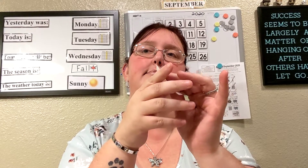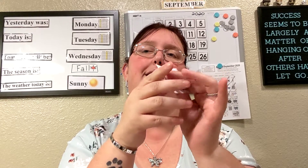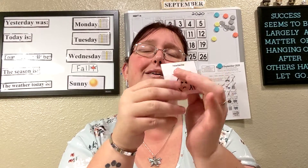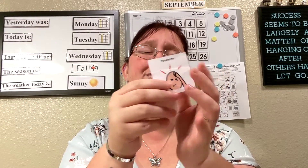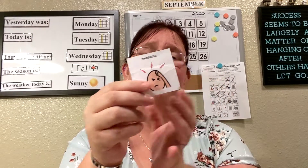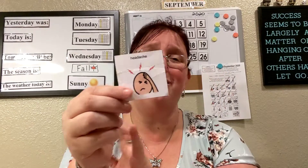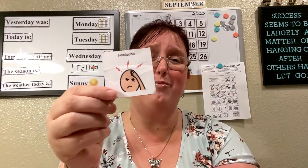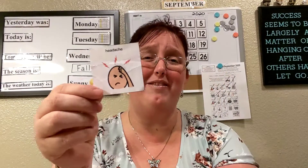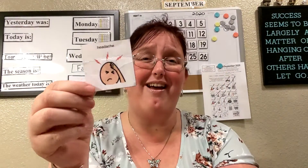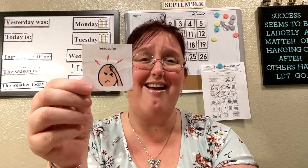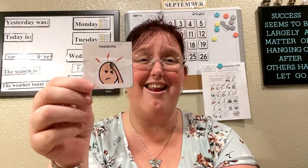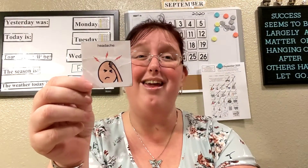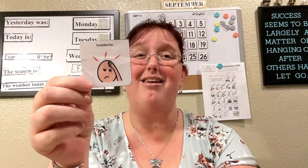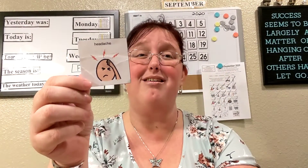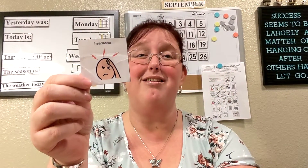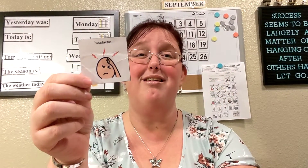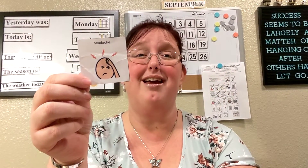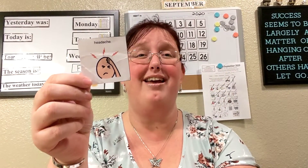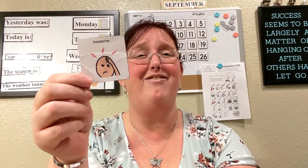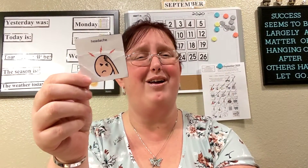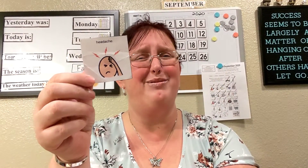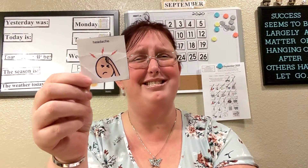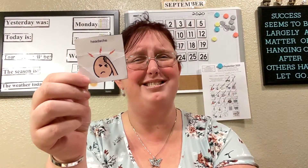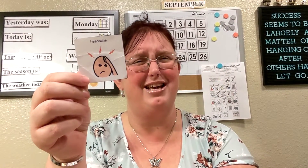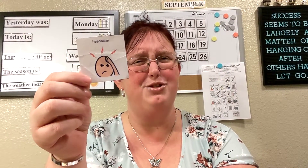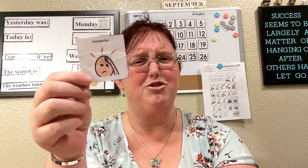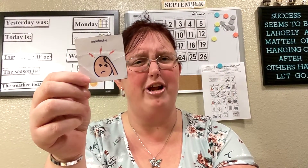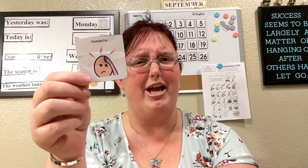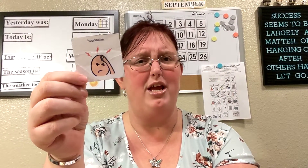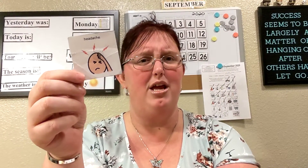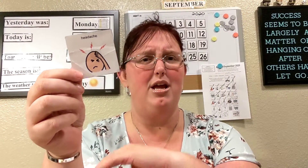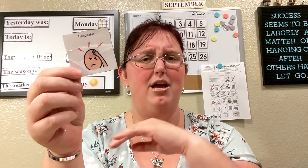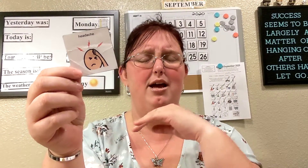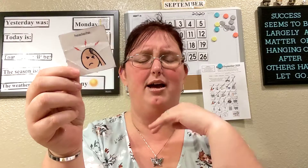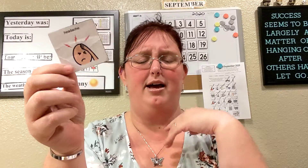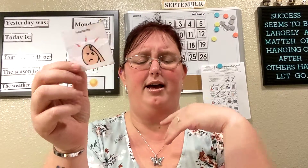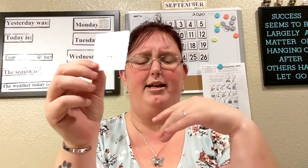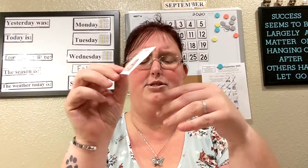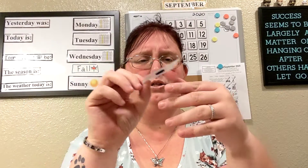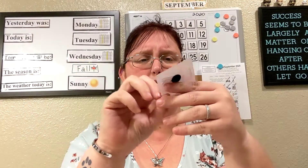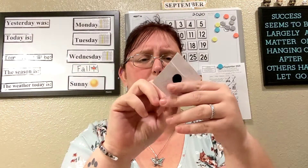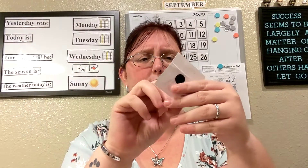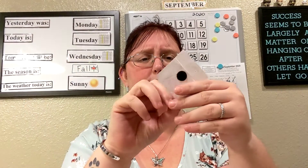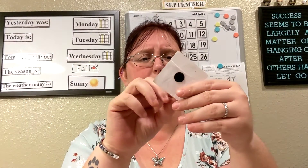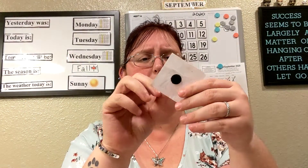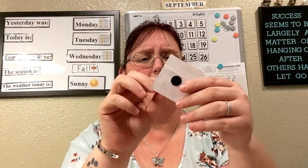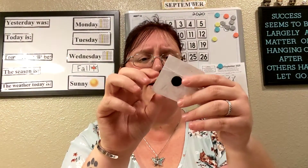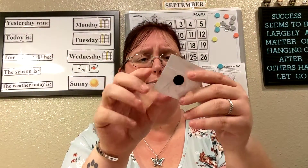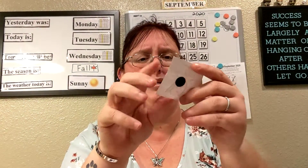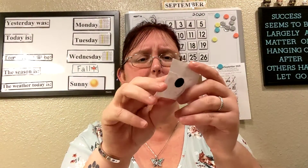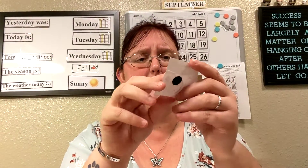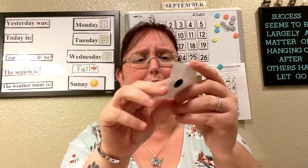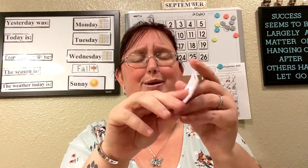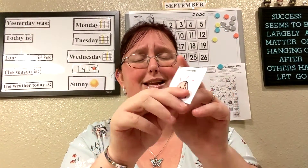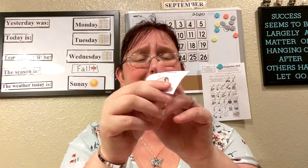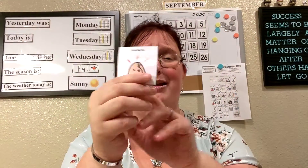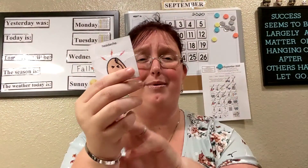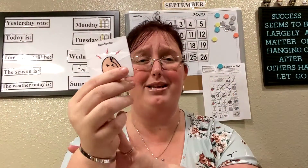I have a little bit of a headache. I've had one since yesterday, and so that means that maybe I need to take